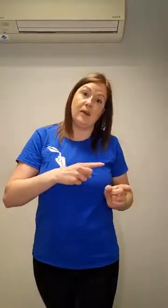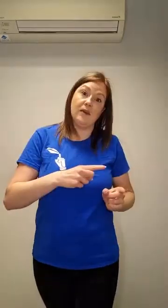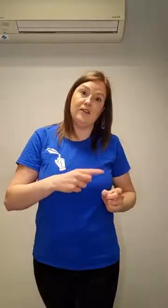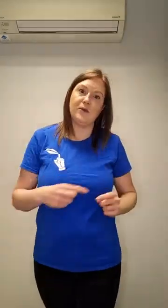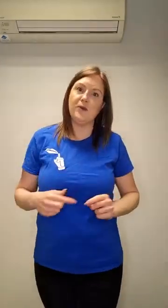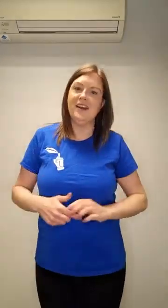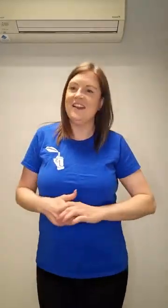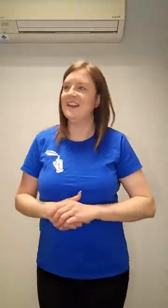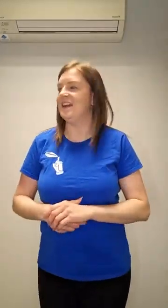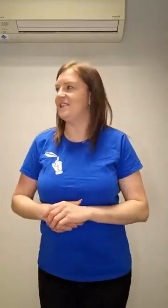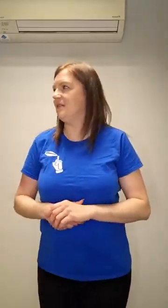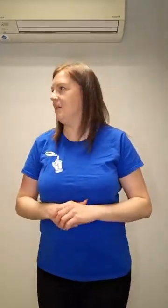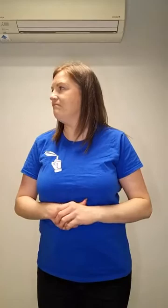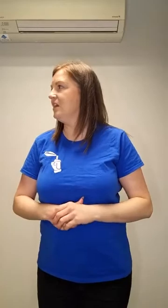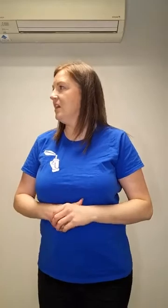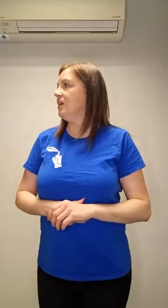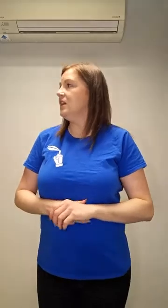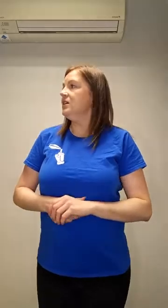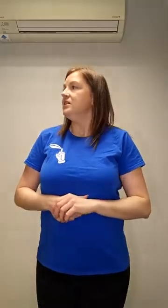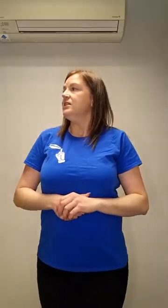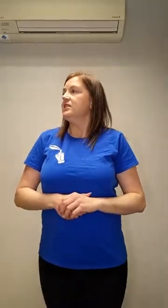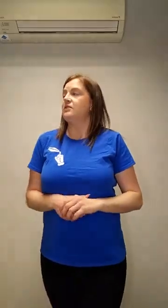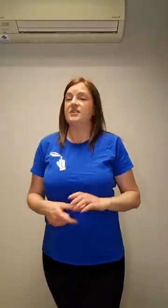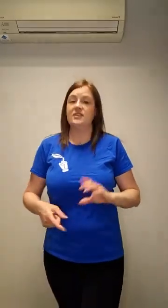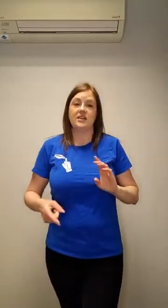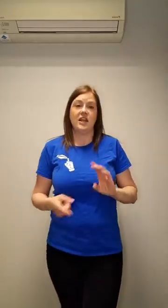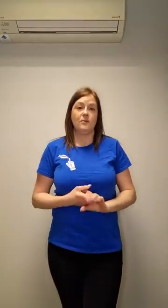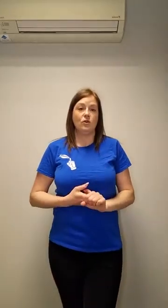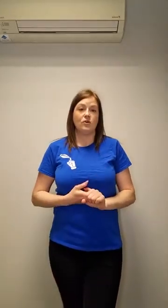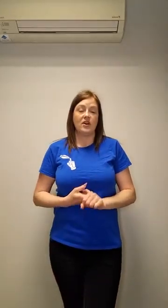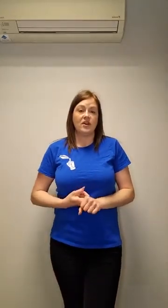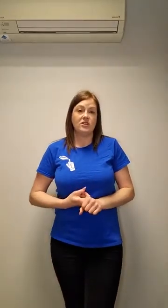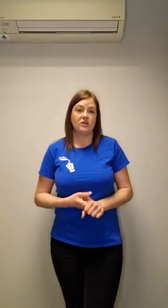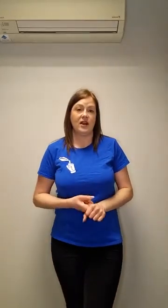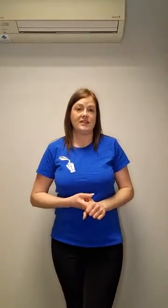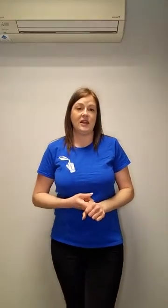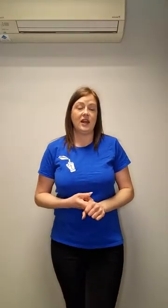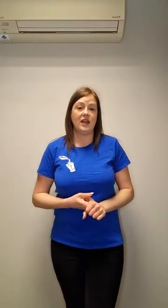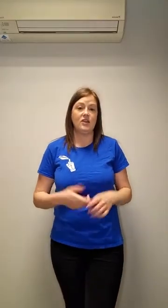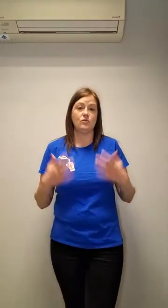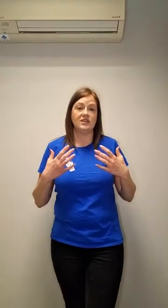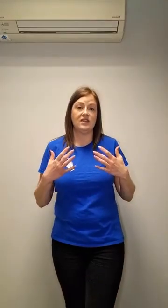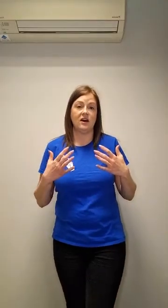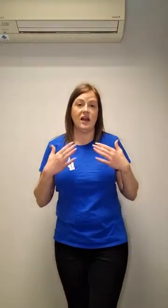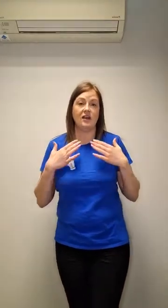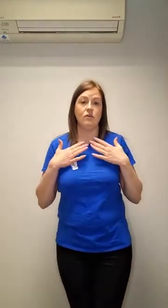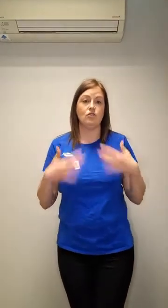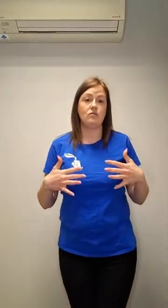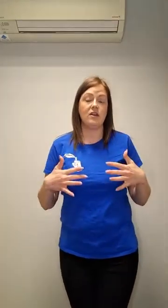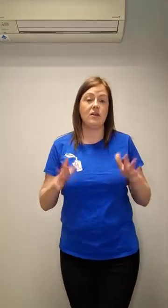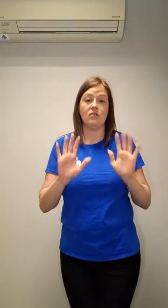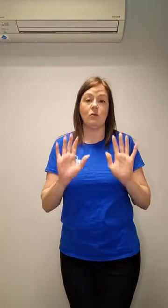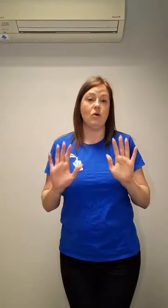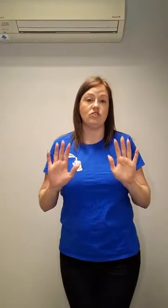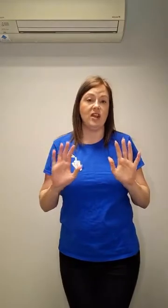going through the next of them. So as I said, keep your signing window nice and clear. You'll see that I have no jewellery on, no watches,